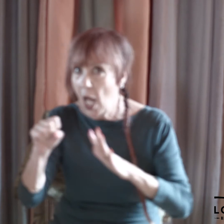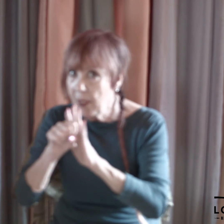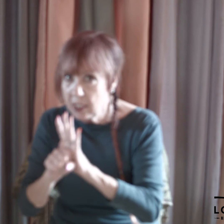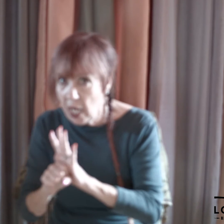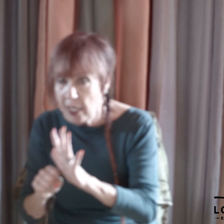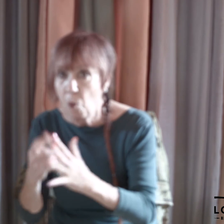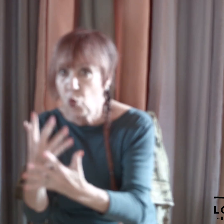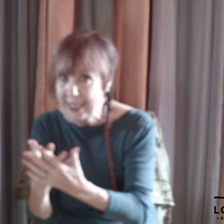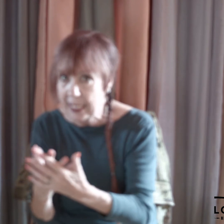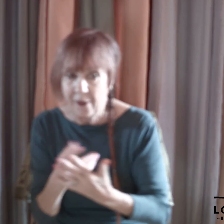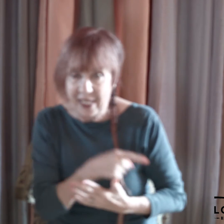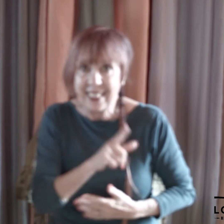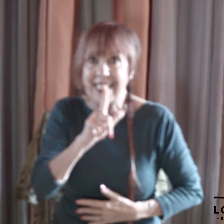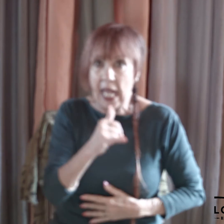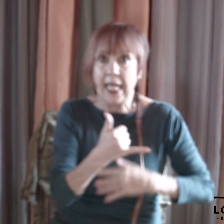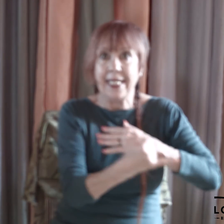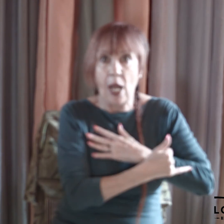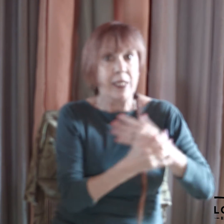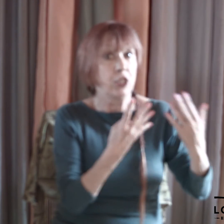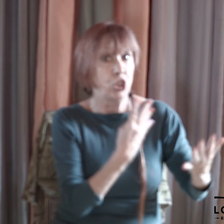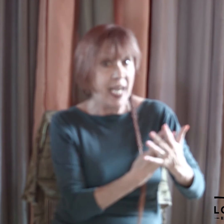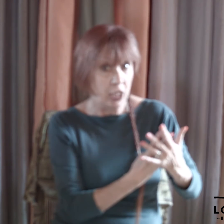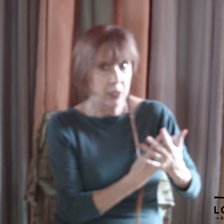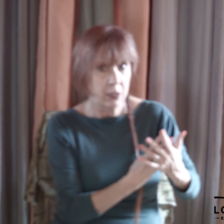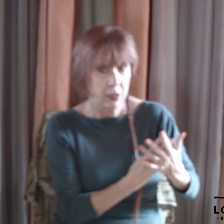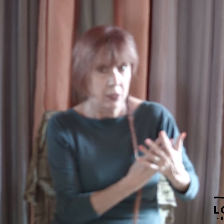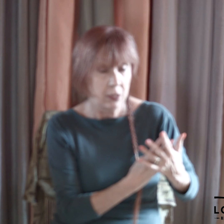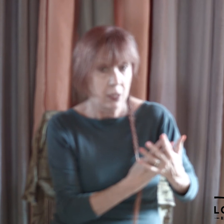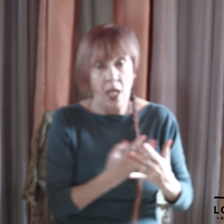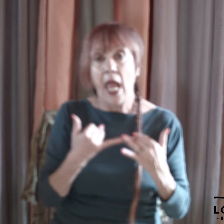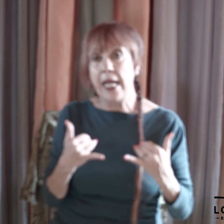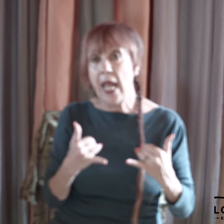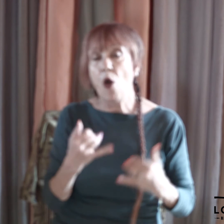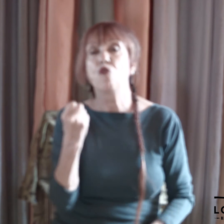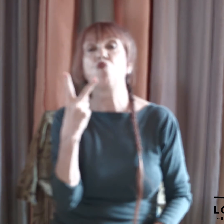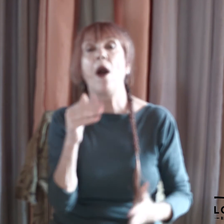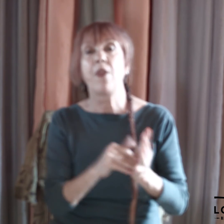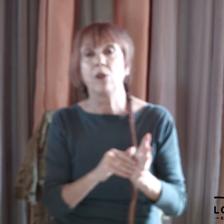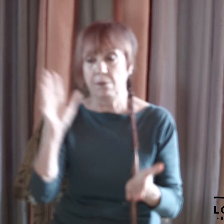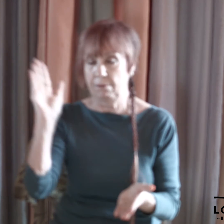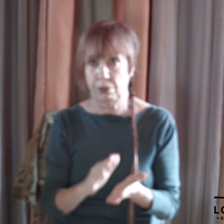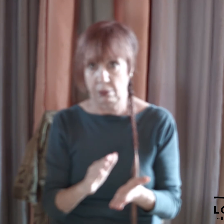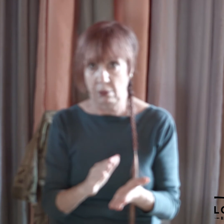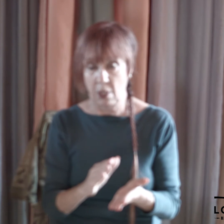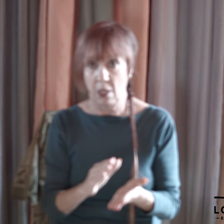the state prison. That is just the county jails. And now there are 12,000. So we have